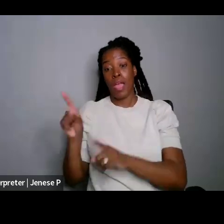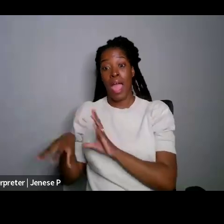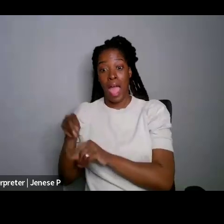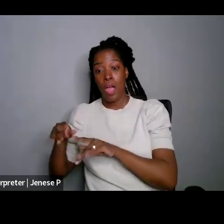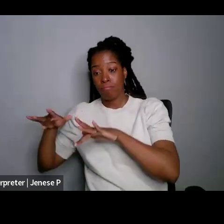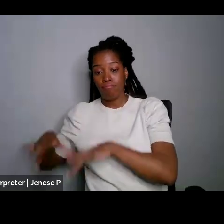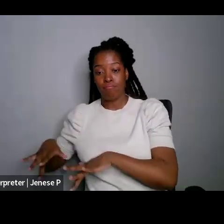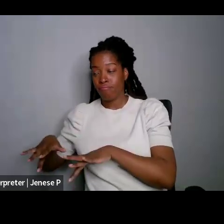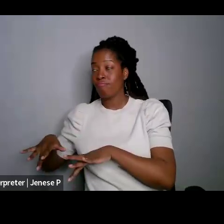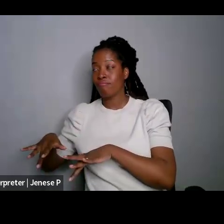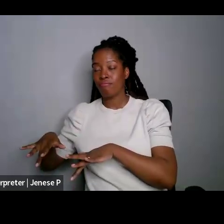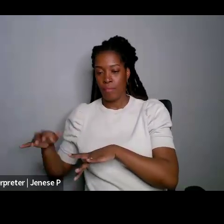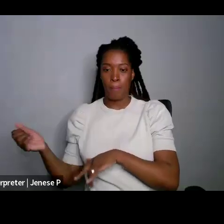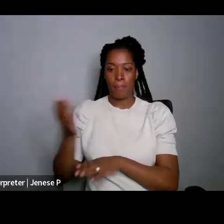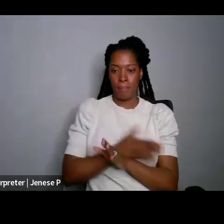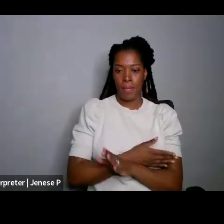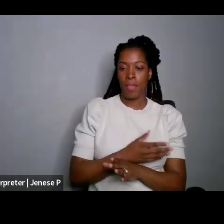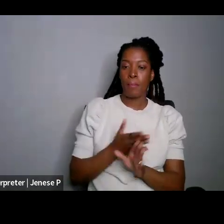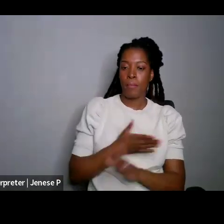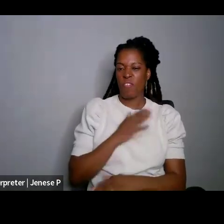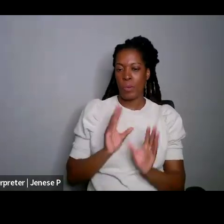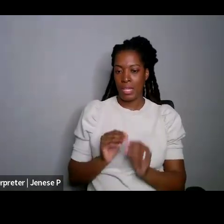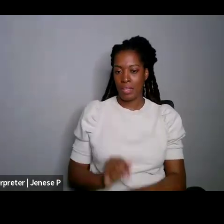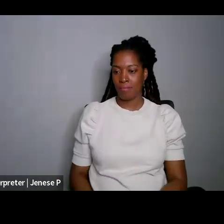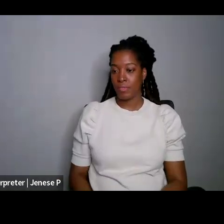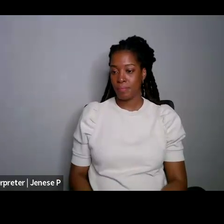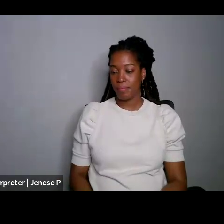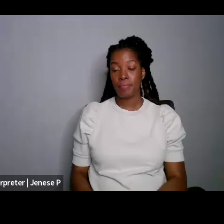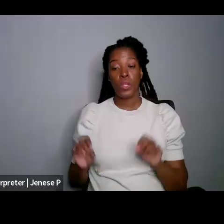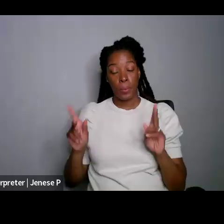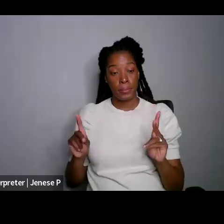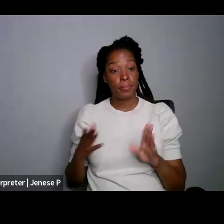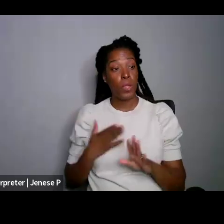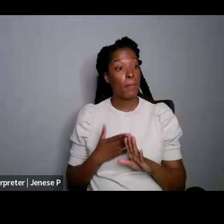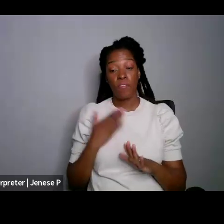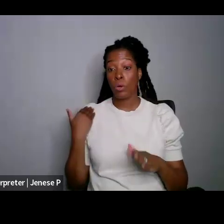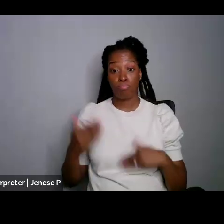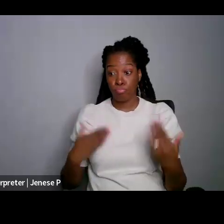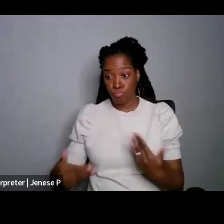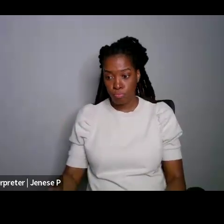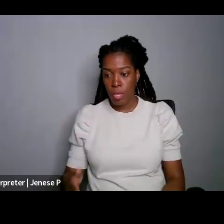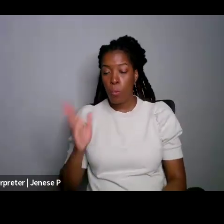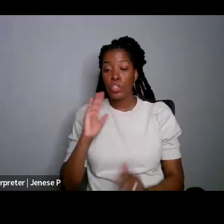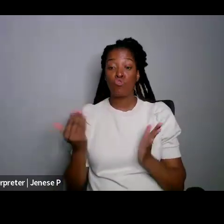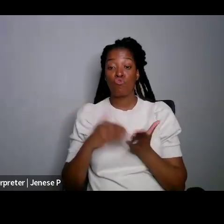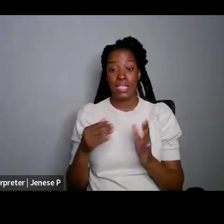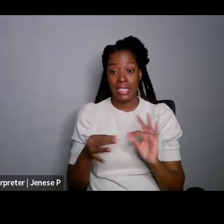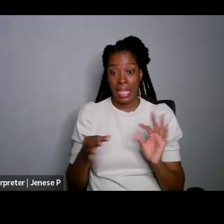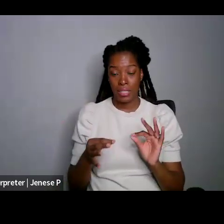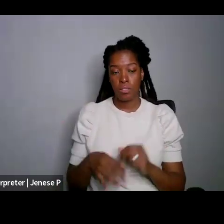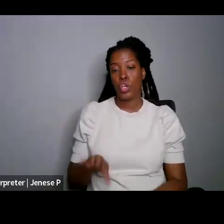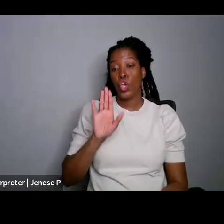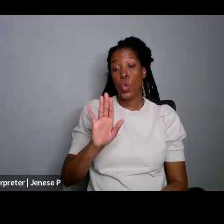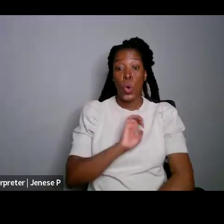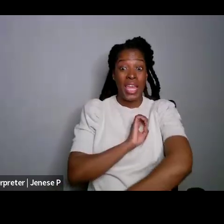So before we move on, I just want to restate here that your energy is your